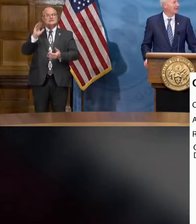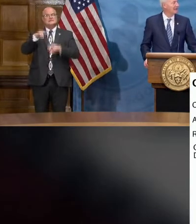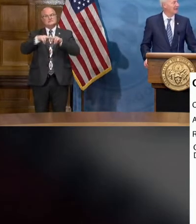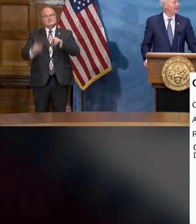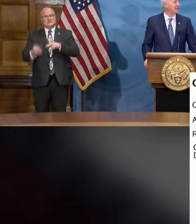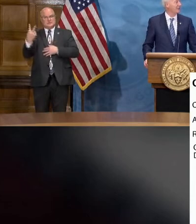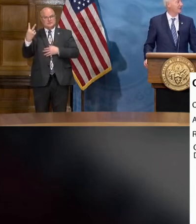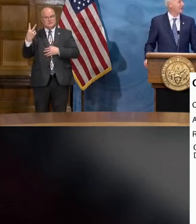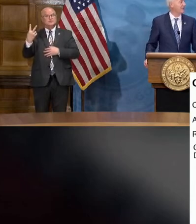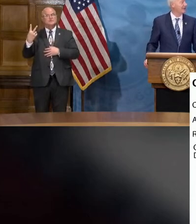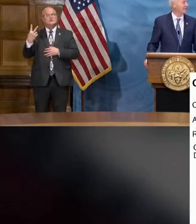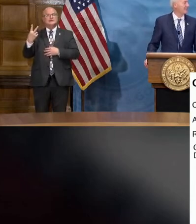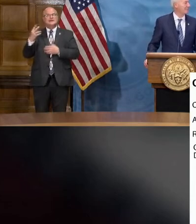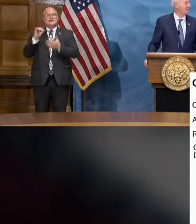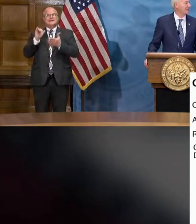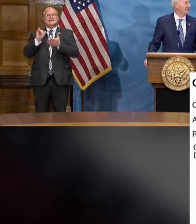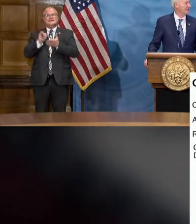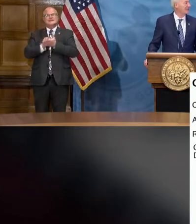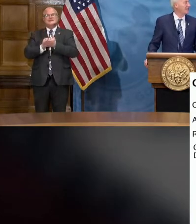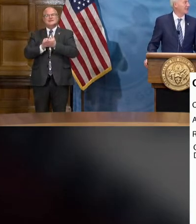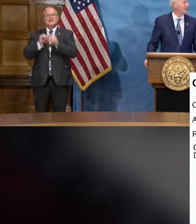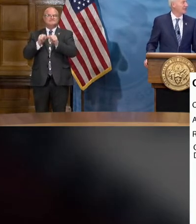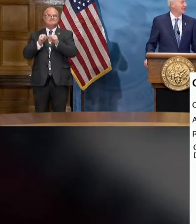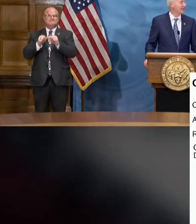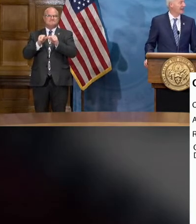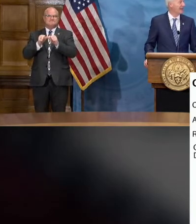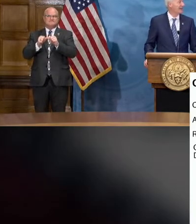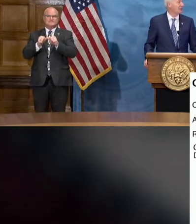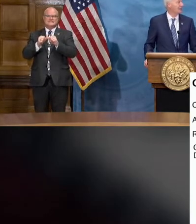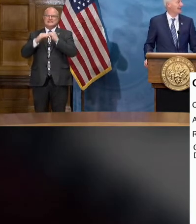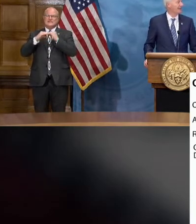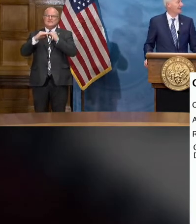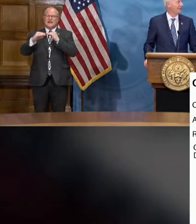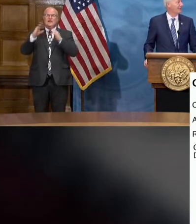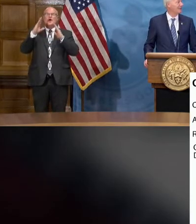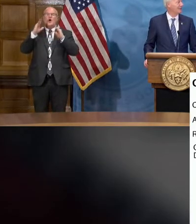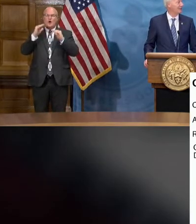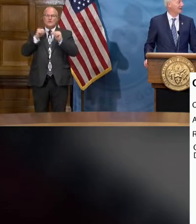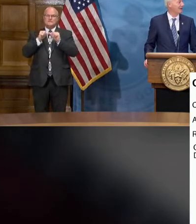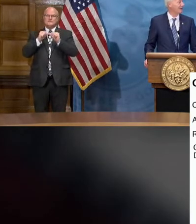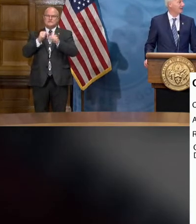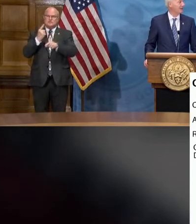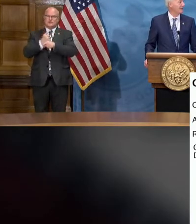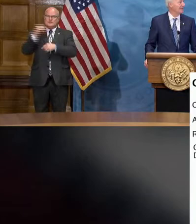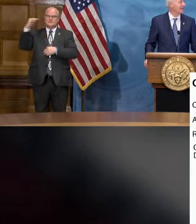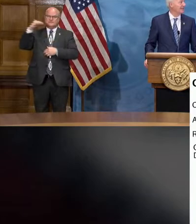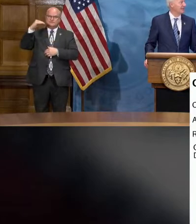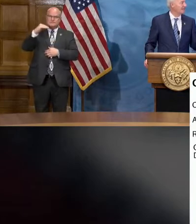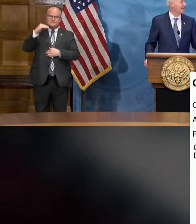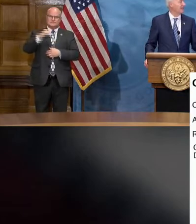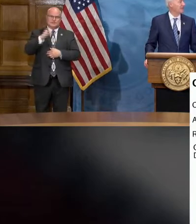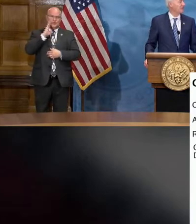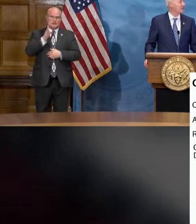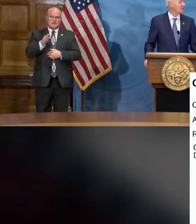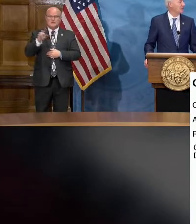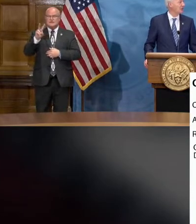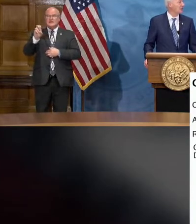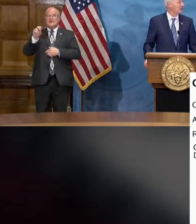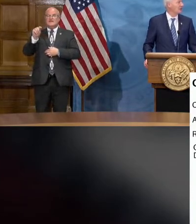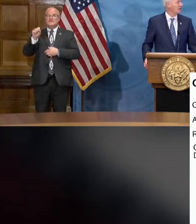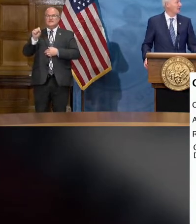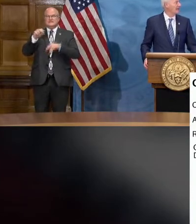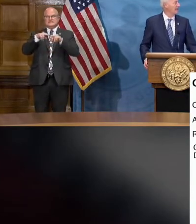2, and so that's continues to stay flat. Hopefully that will continue in the right direction. Ventilators is a